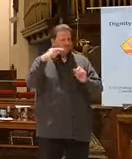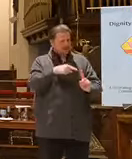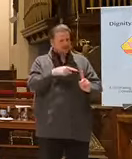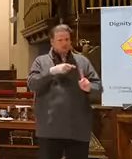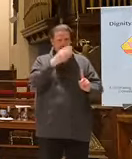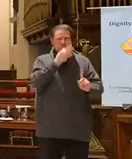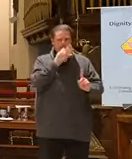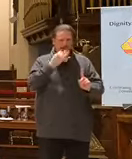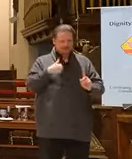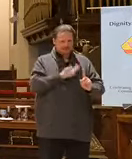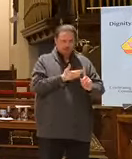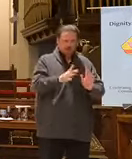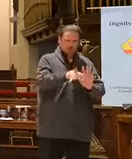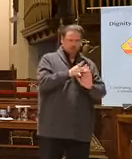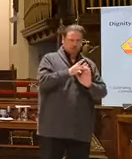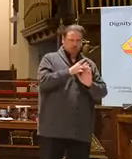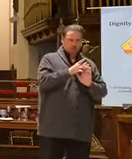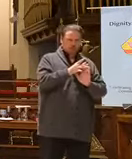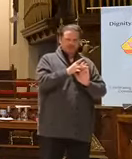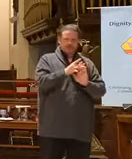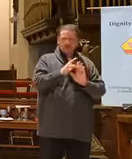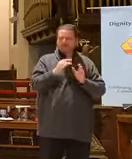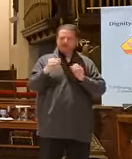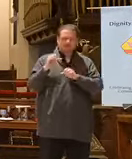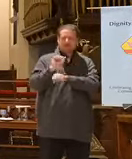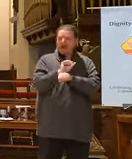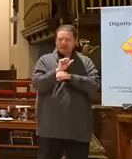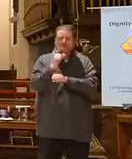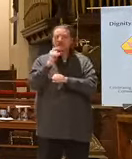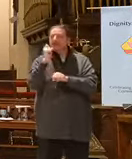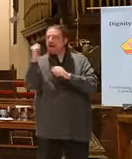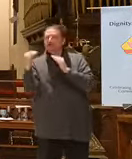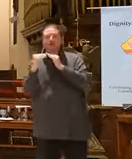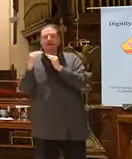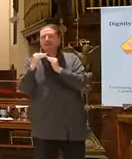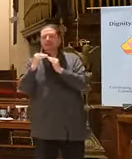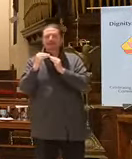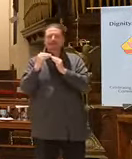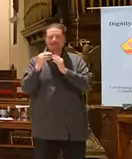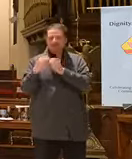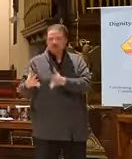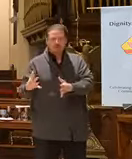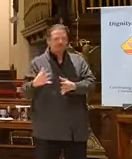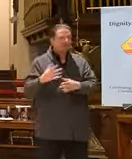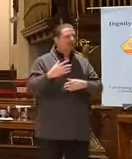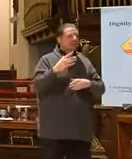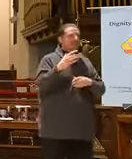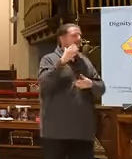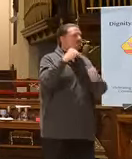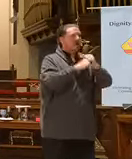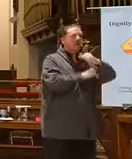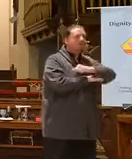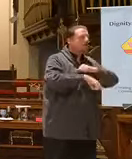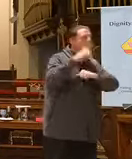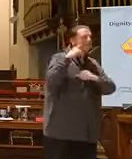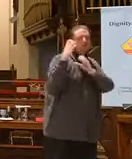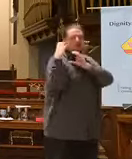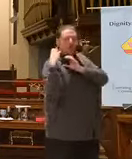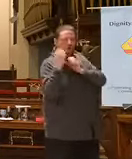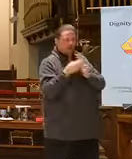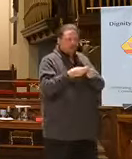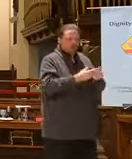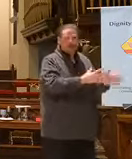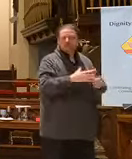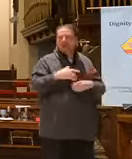choose? To loose the bonds of injustice? To undo the thongs of the yoke? To let the oppressed go